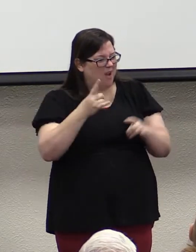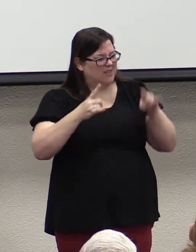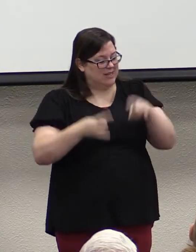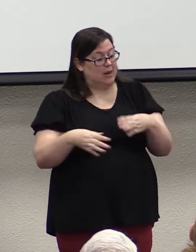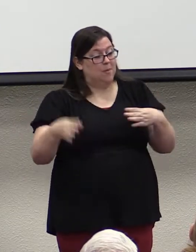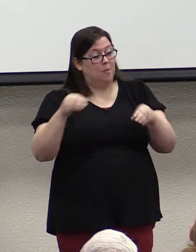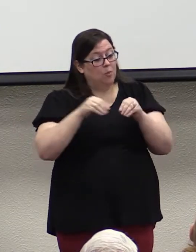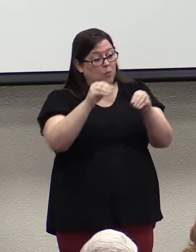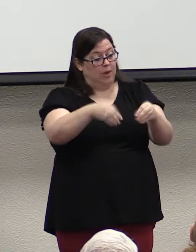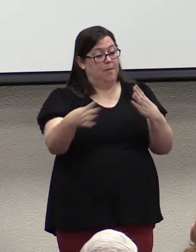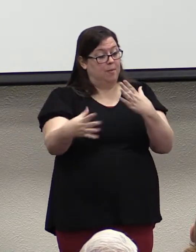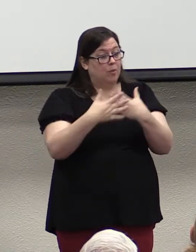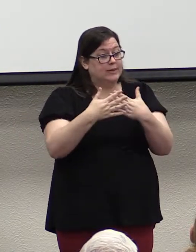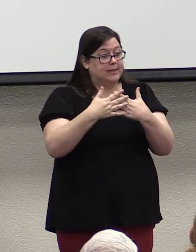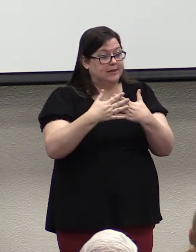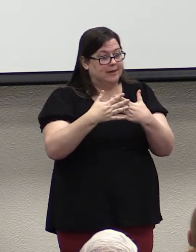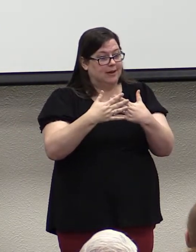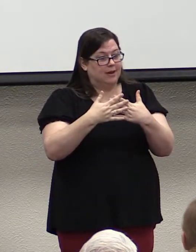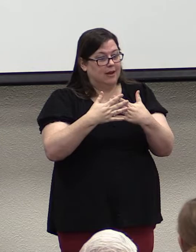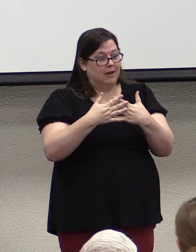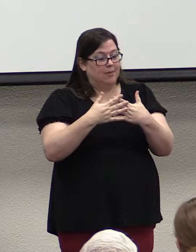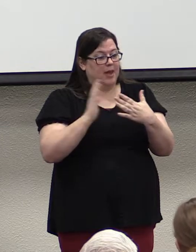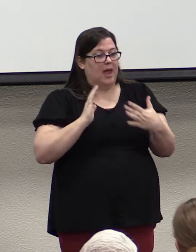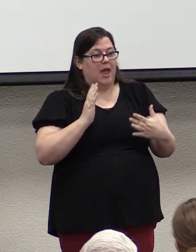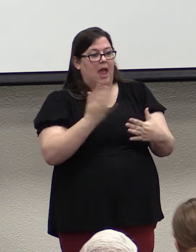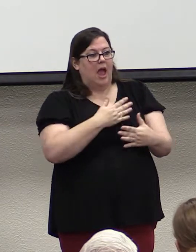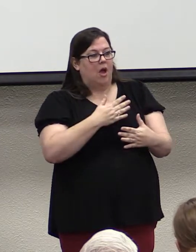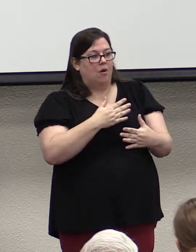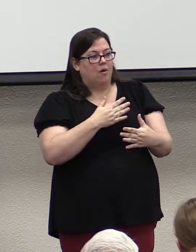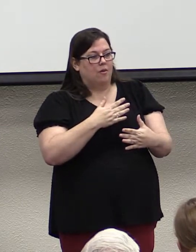imprisoned by our fellow man.